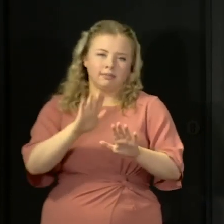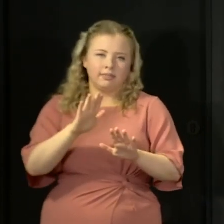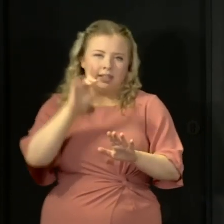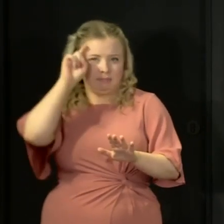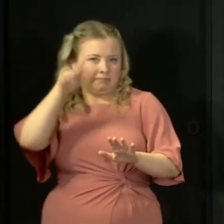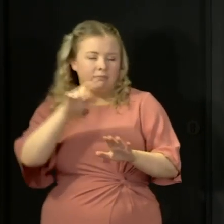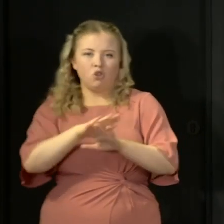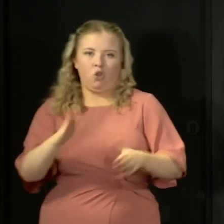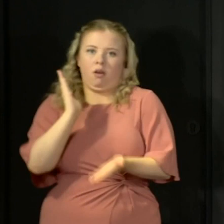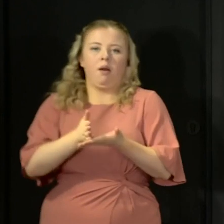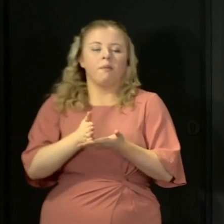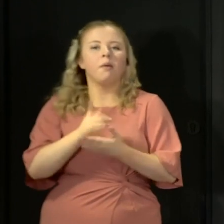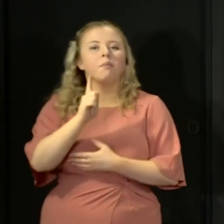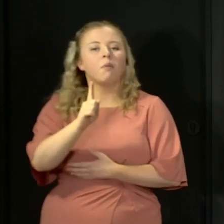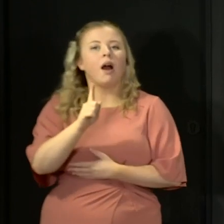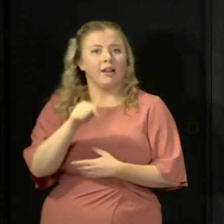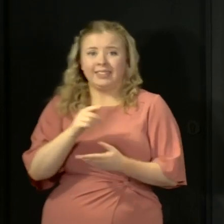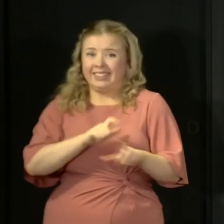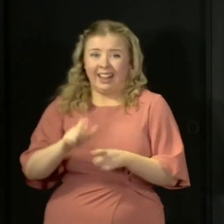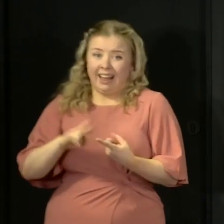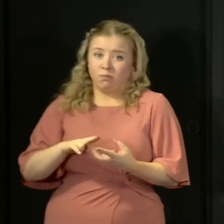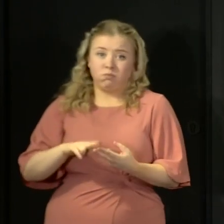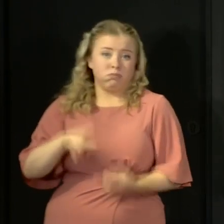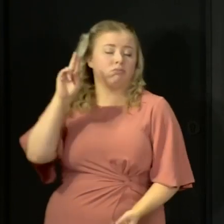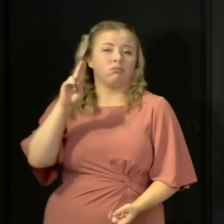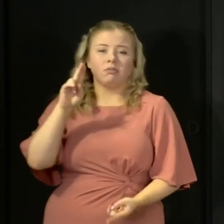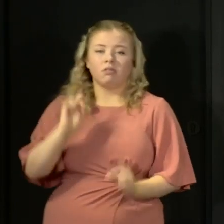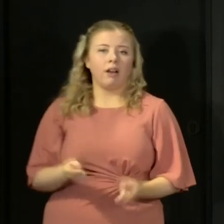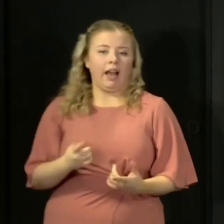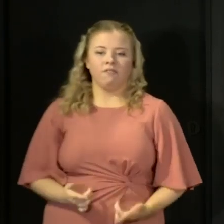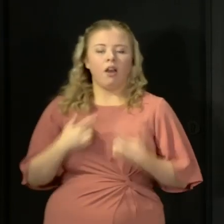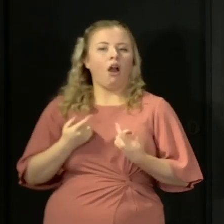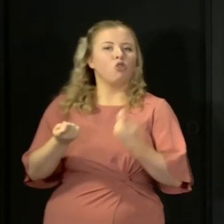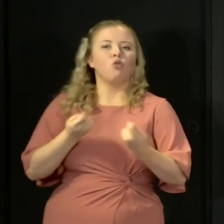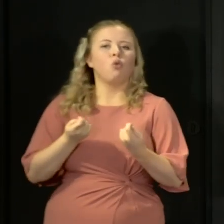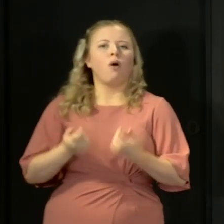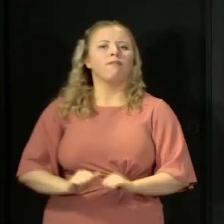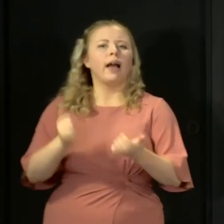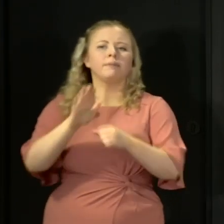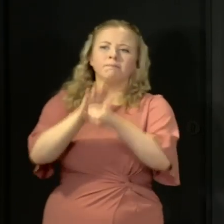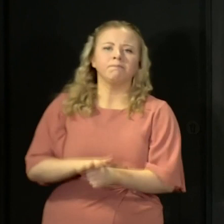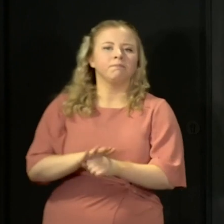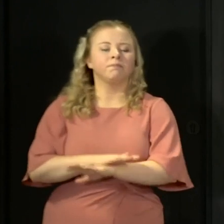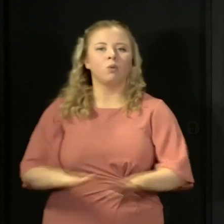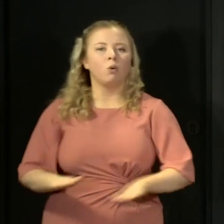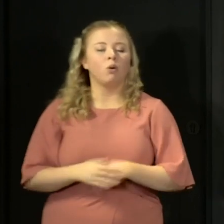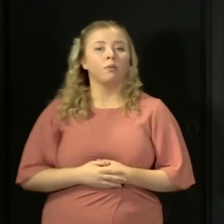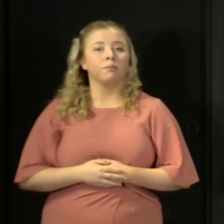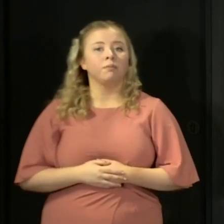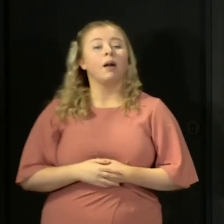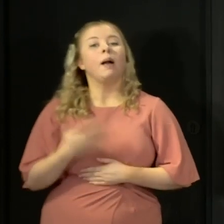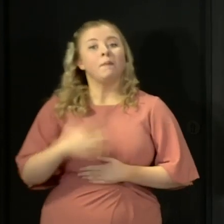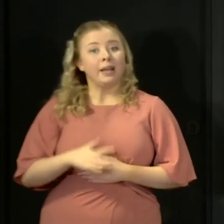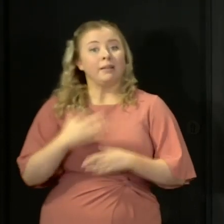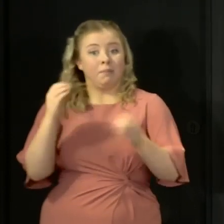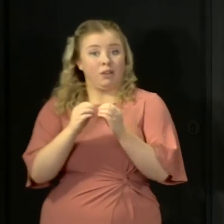but that is still too high a number for us to consider that the virus is under control. I've also spoken before about